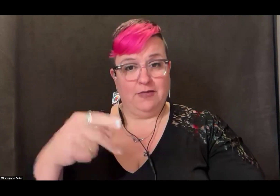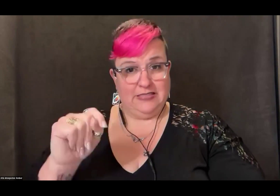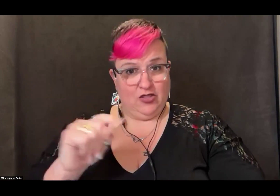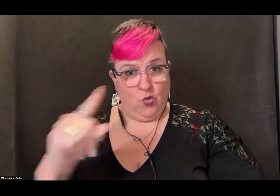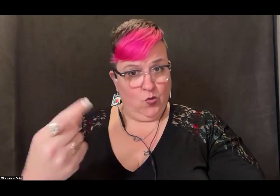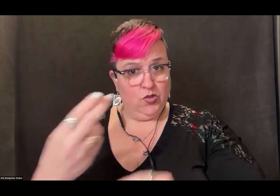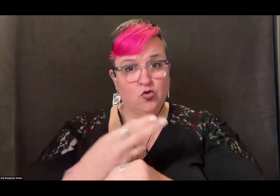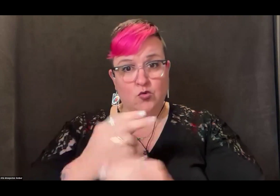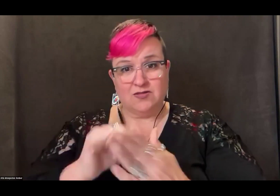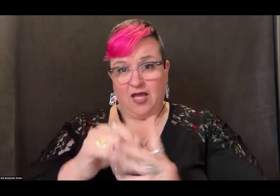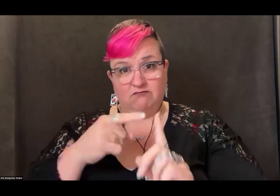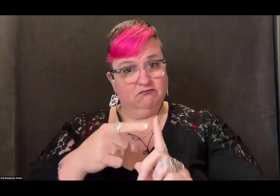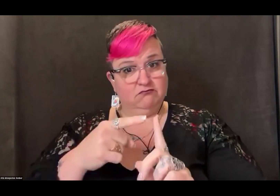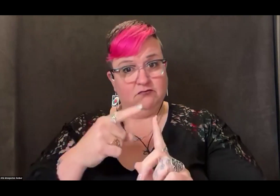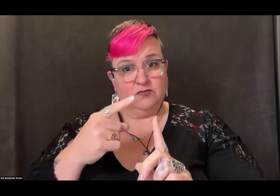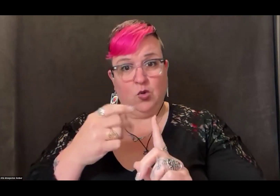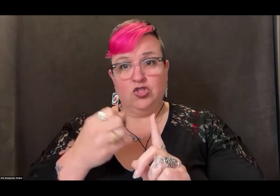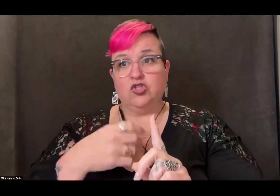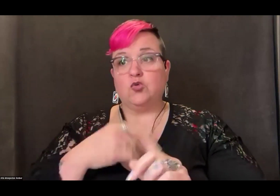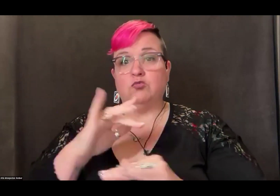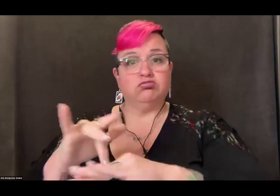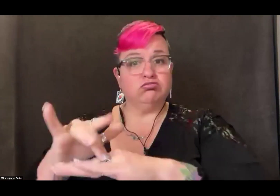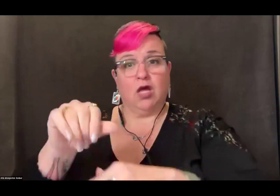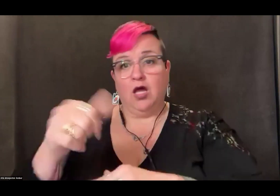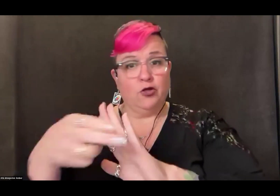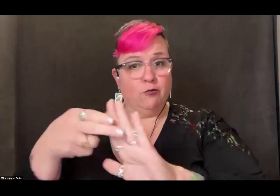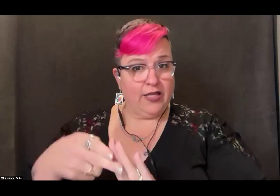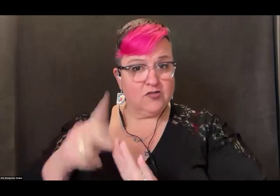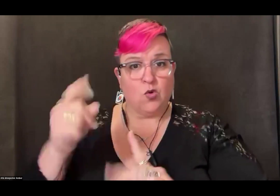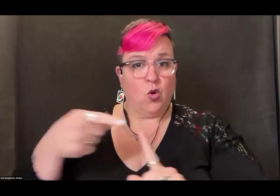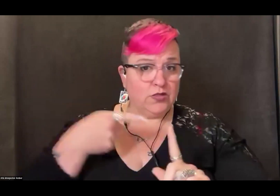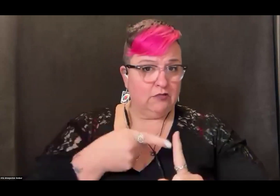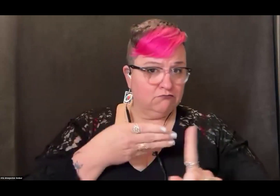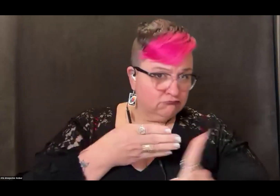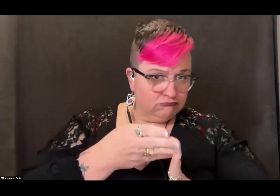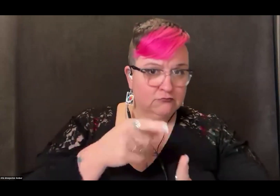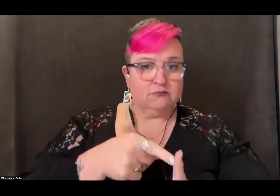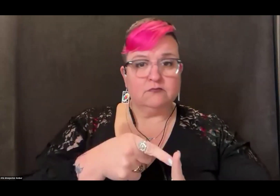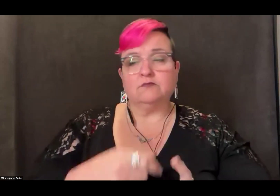on that only? Do you expand out to other brands?